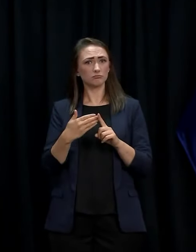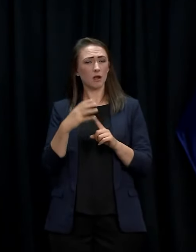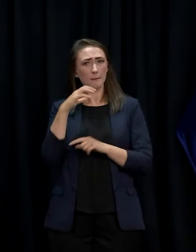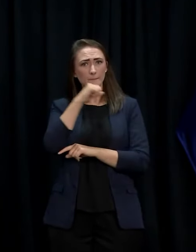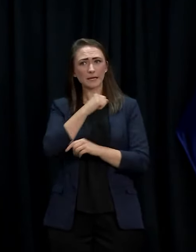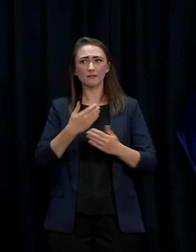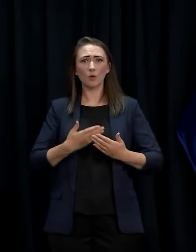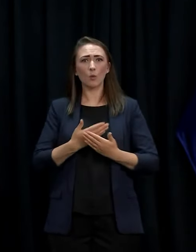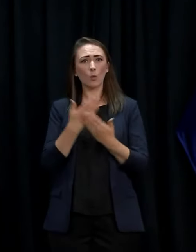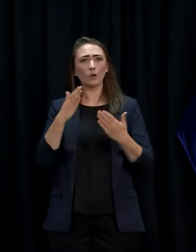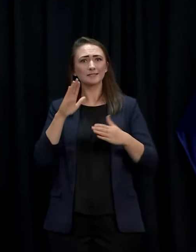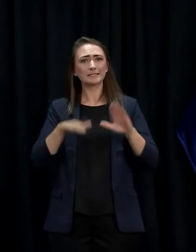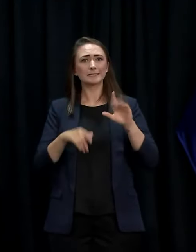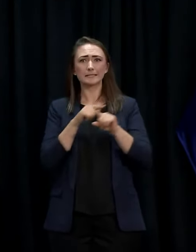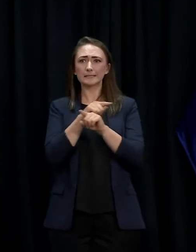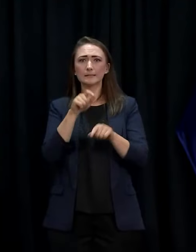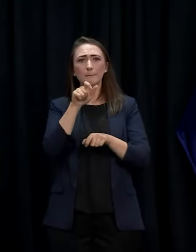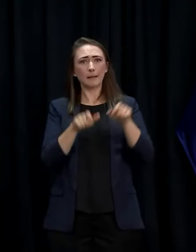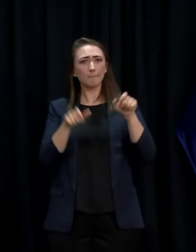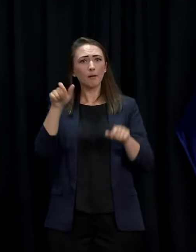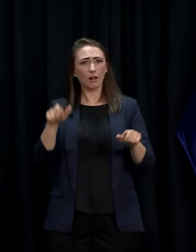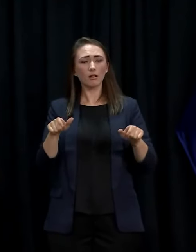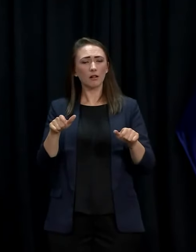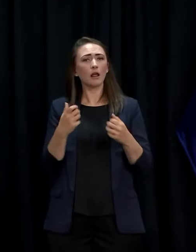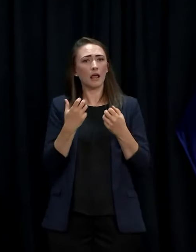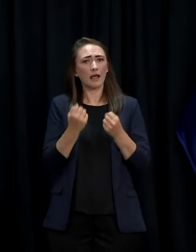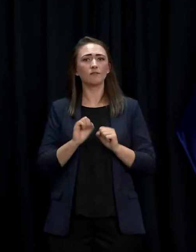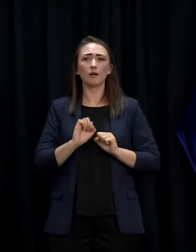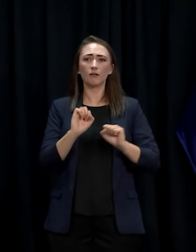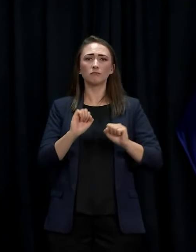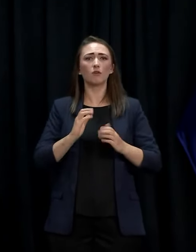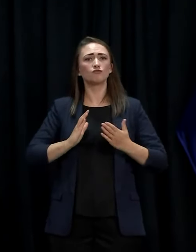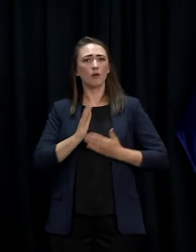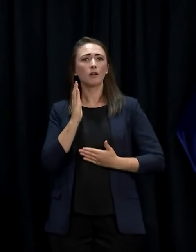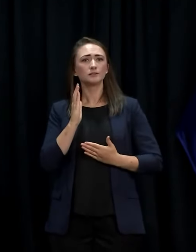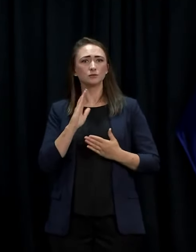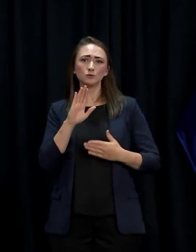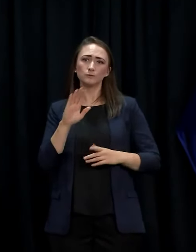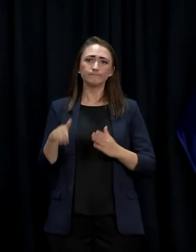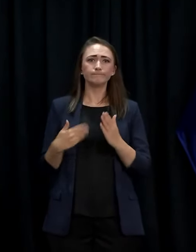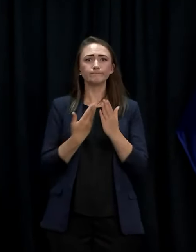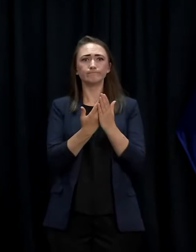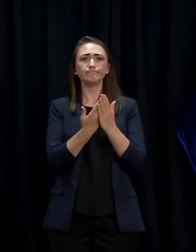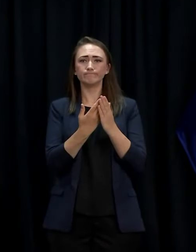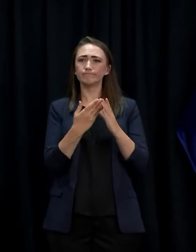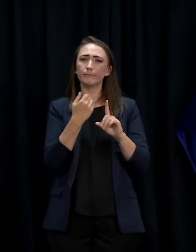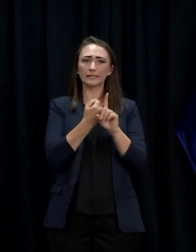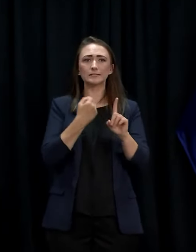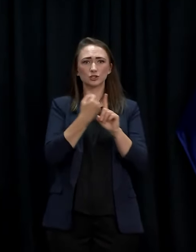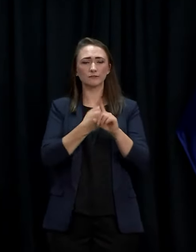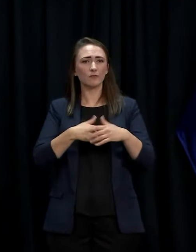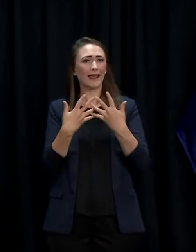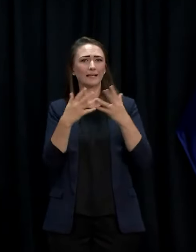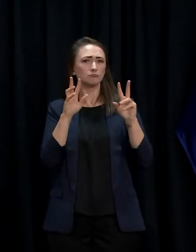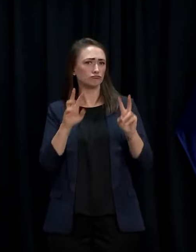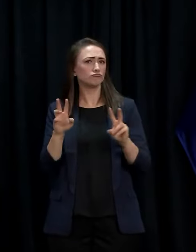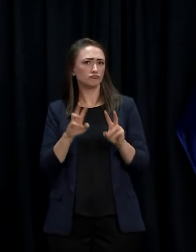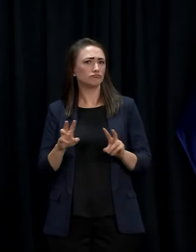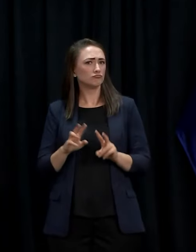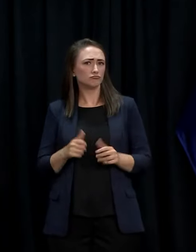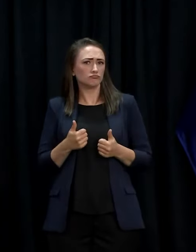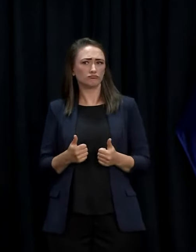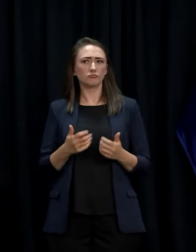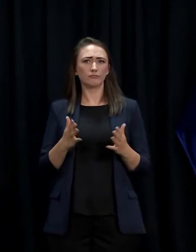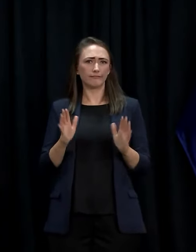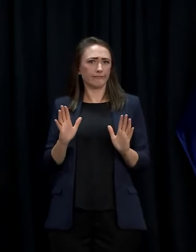who have very unpopular views, to petition the Parliament. I think that that's a pretty important right in a democracy. But I